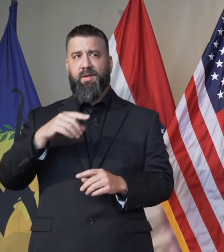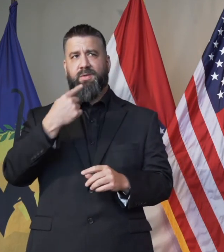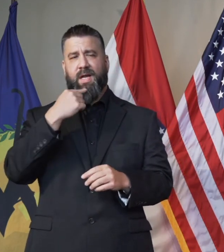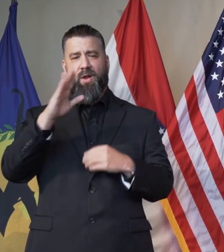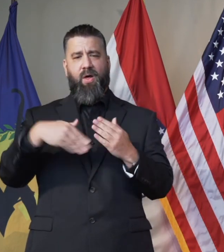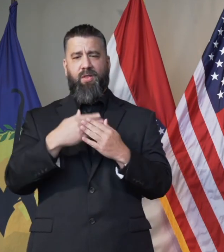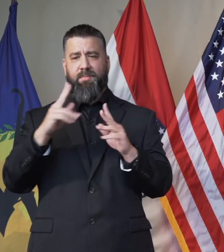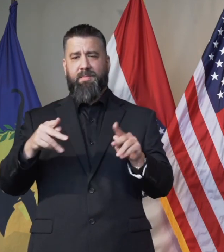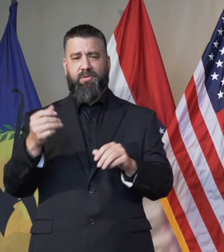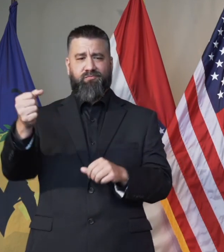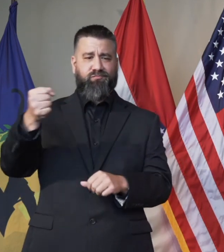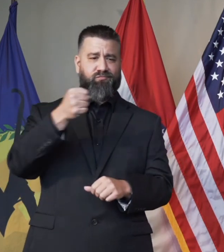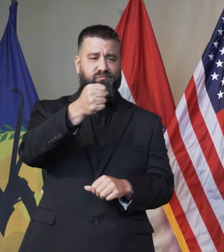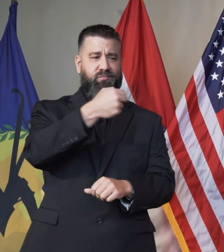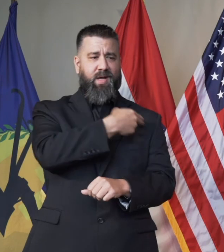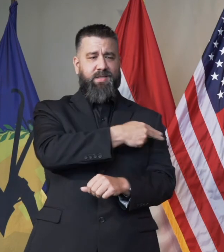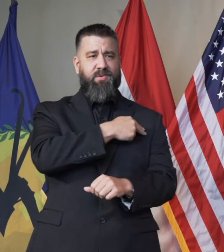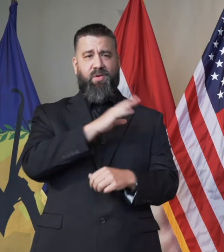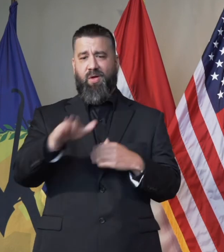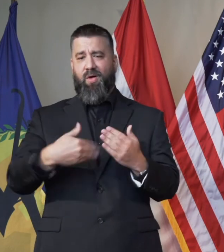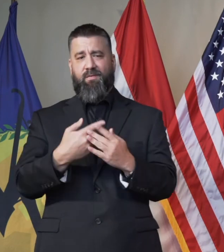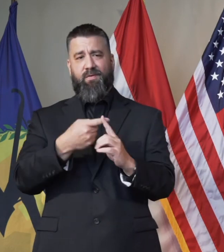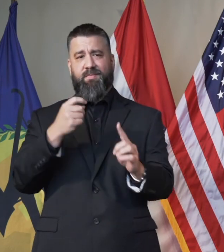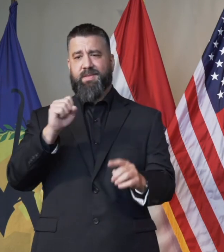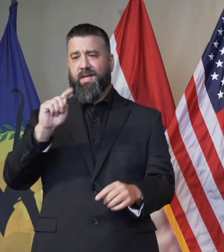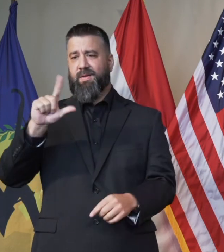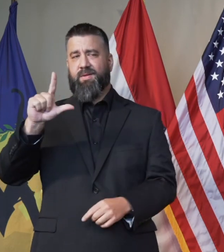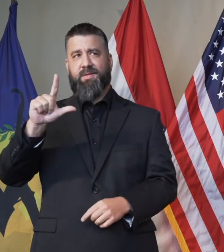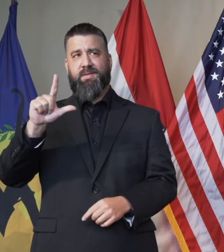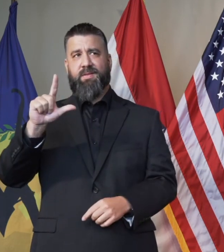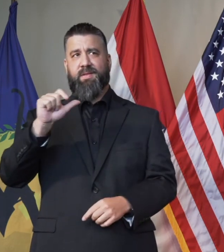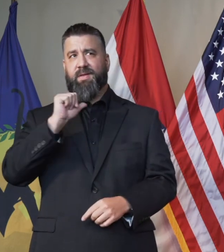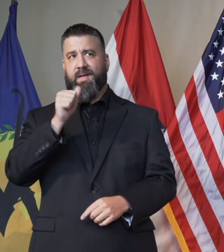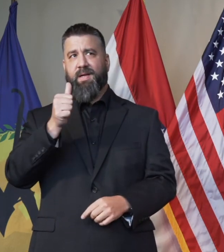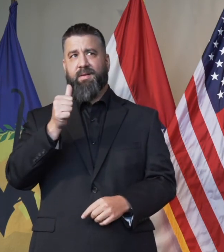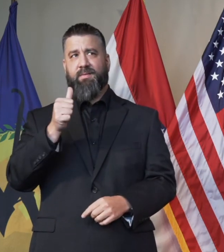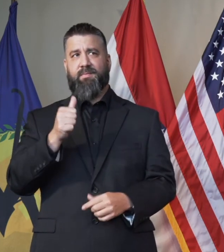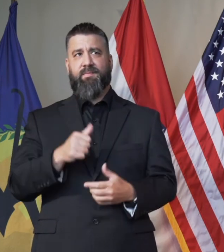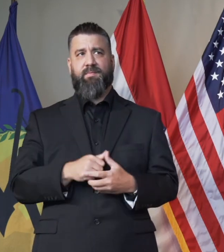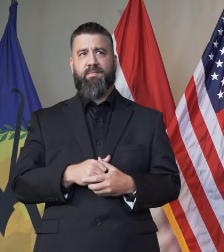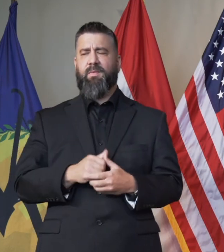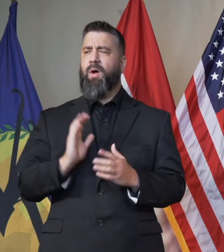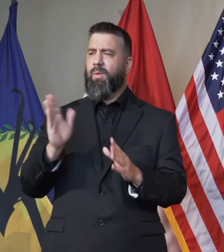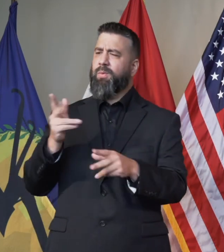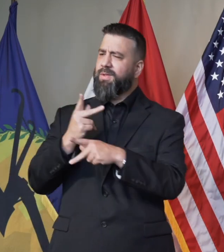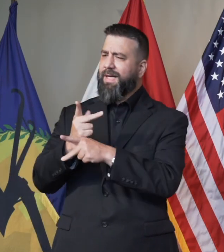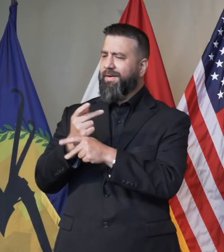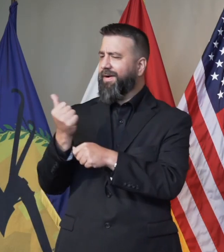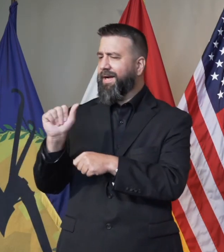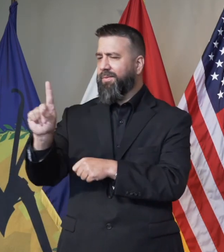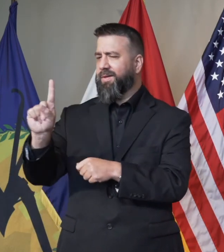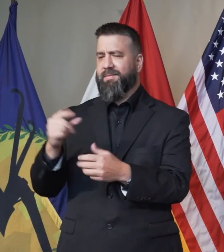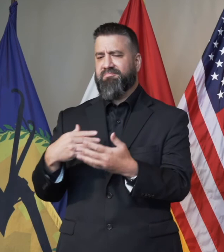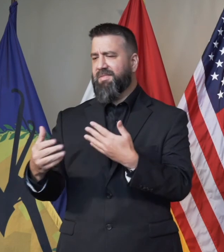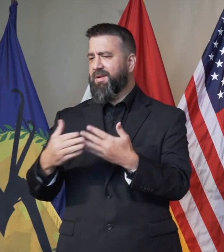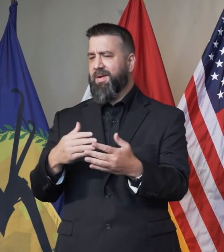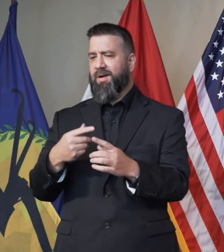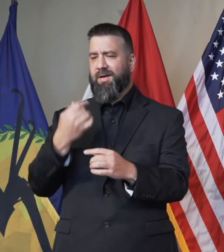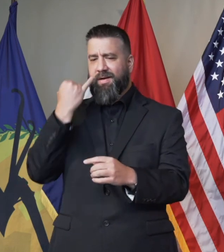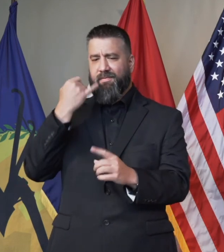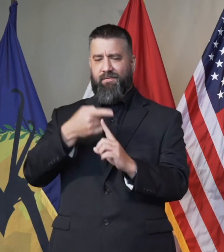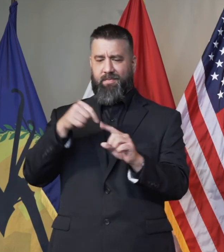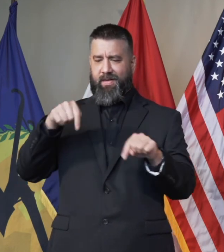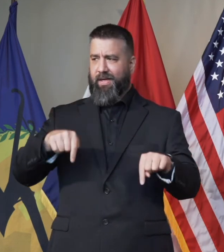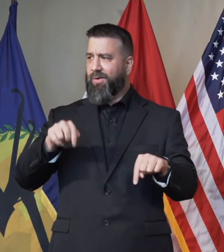not from St. Louis, though, when they just come here to get the care that they need, and that can still? Oh, we're going to take care. We have always, our St. Louis